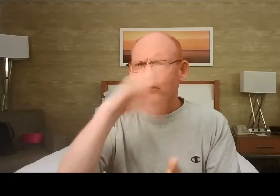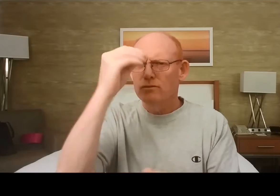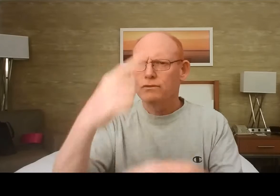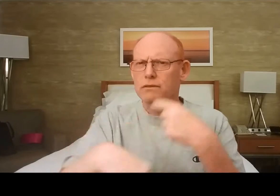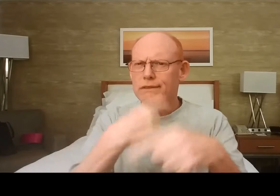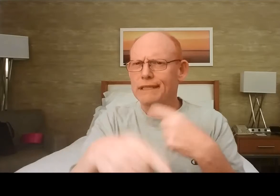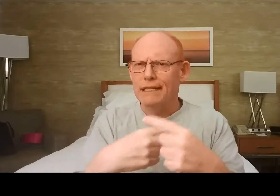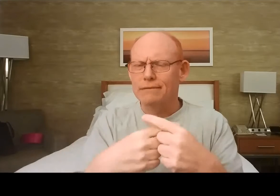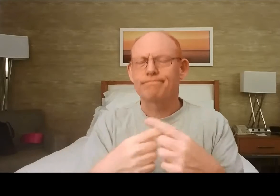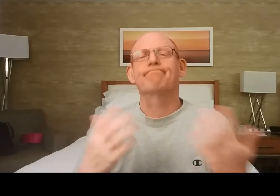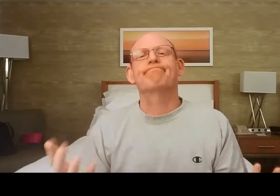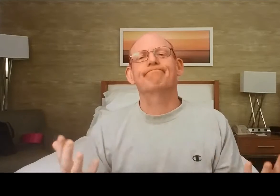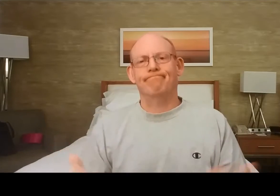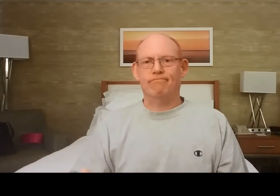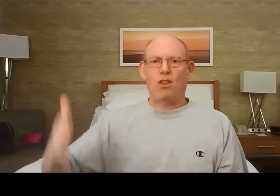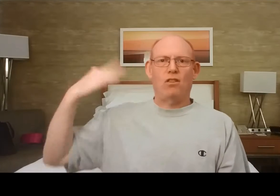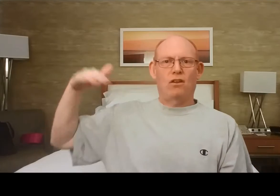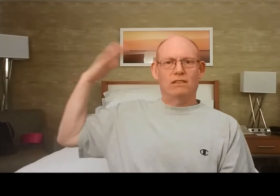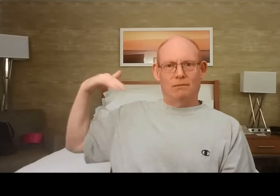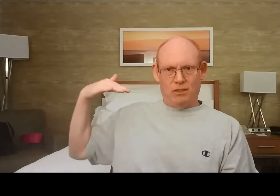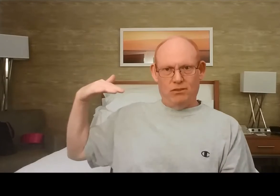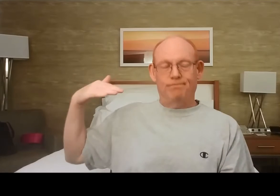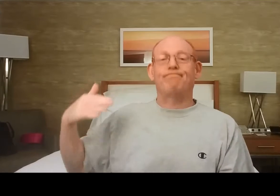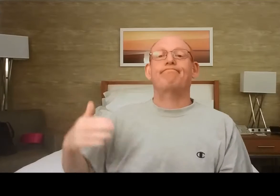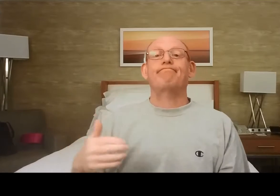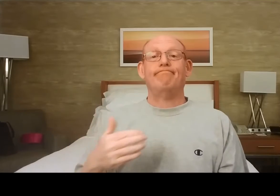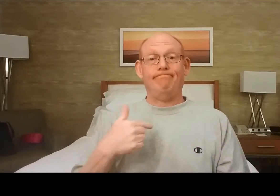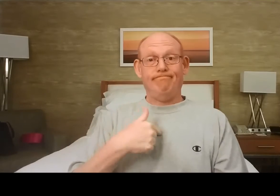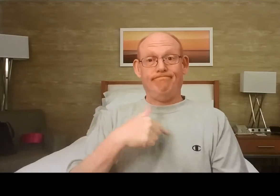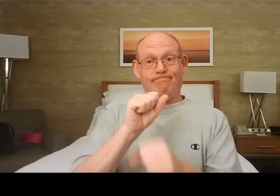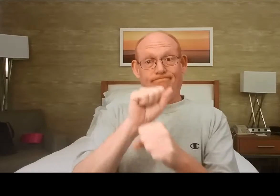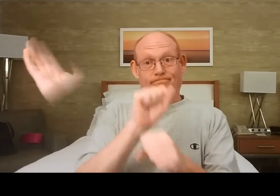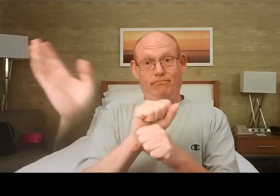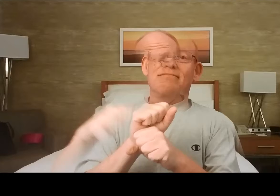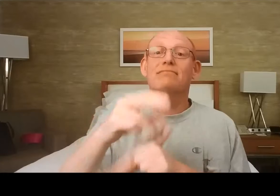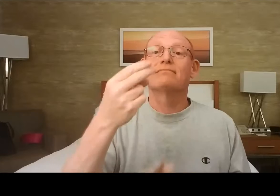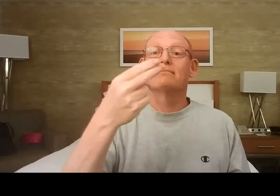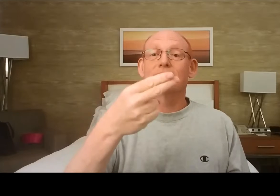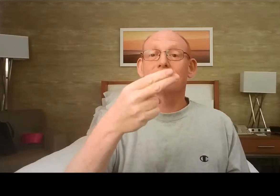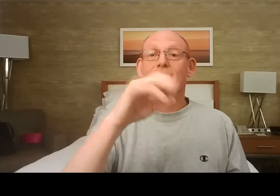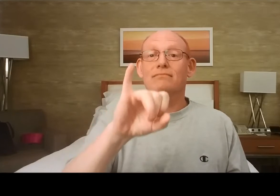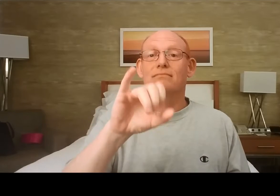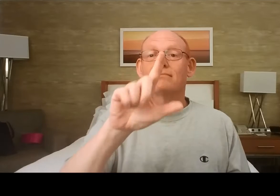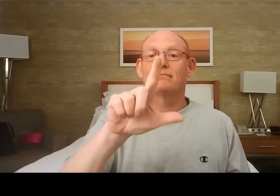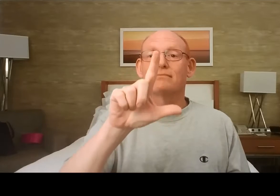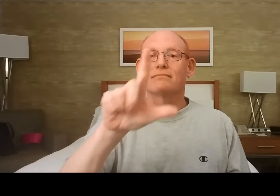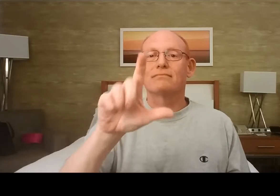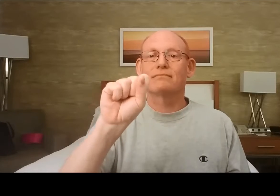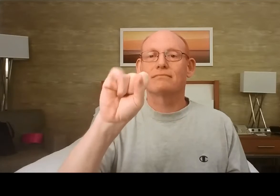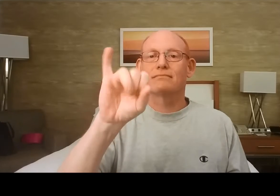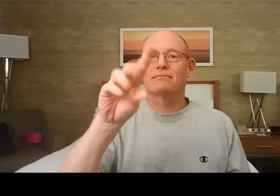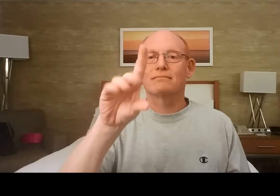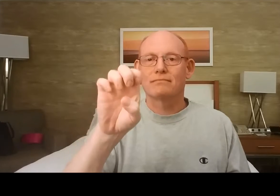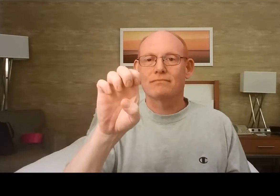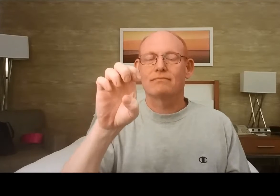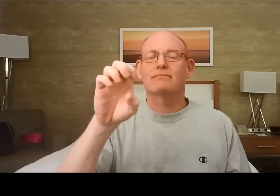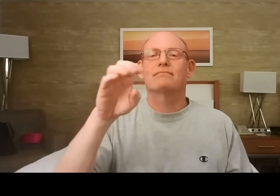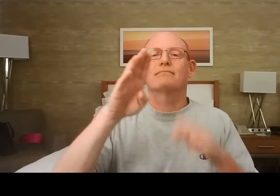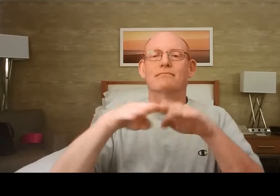learn to sign? Well, a long time ago, I worked at a place called Hillside Children's Center,